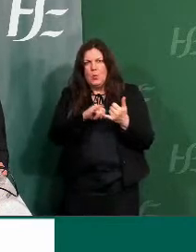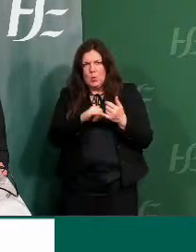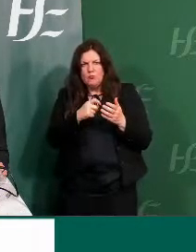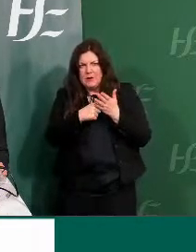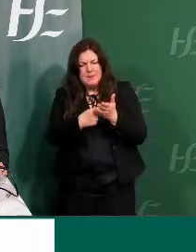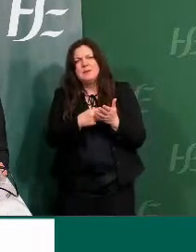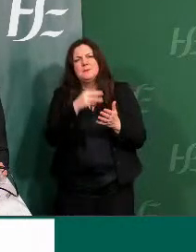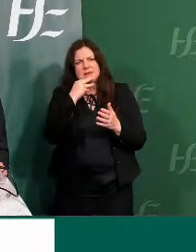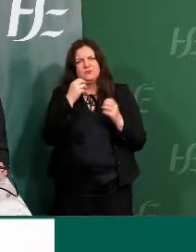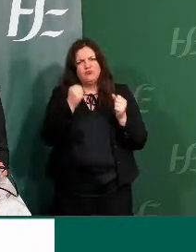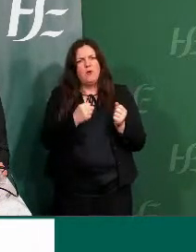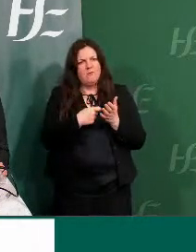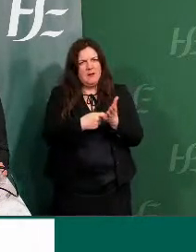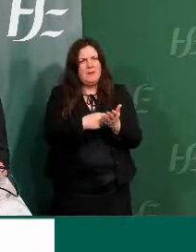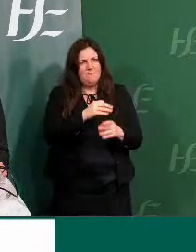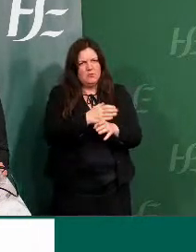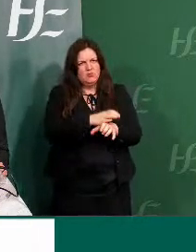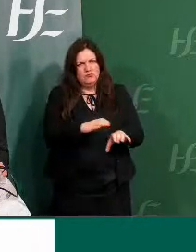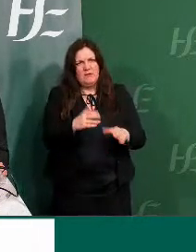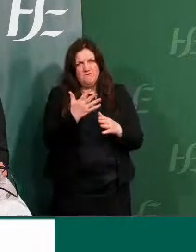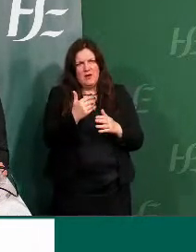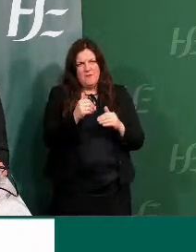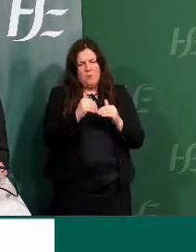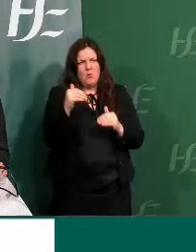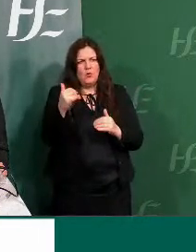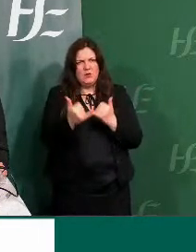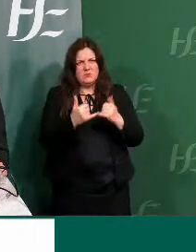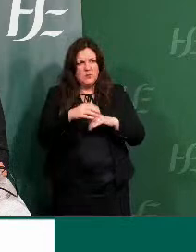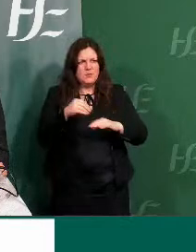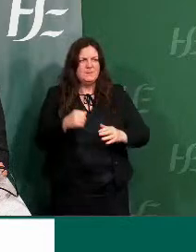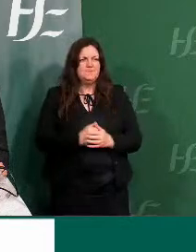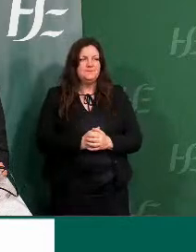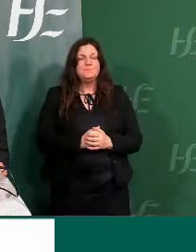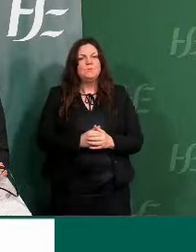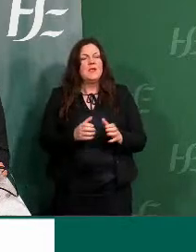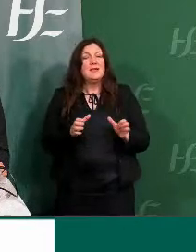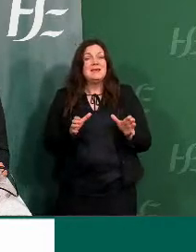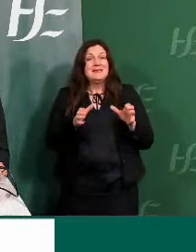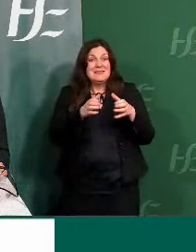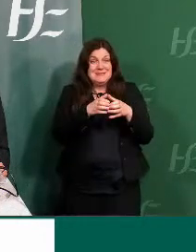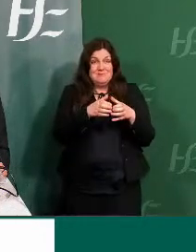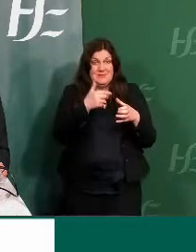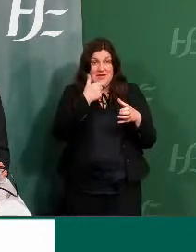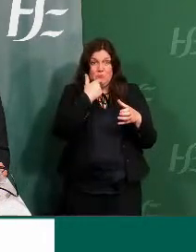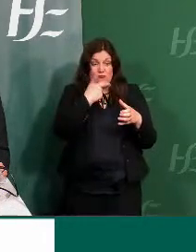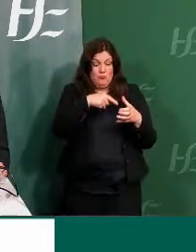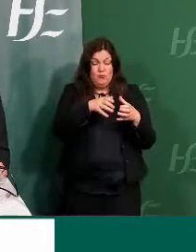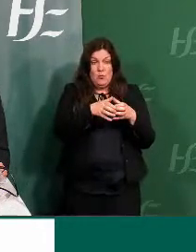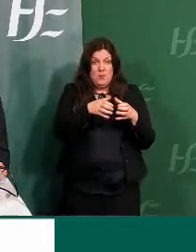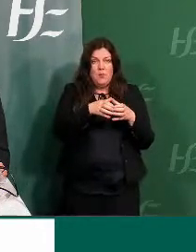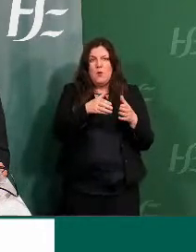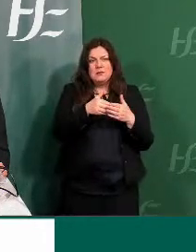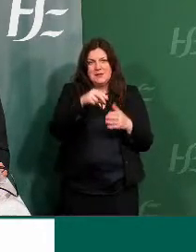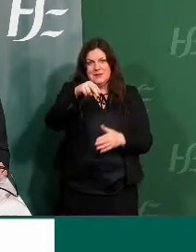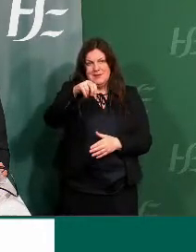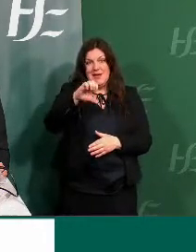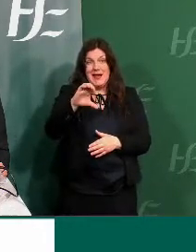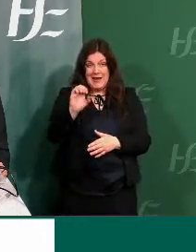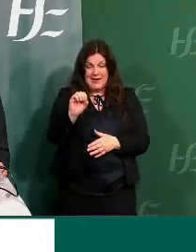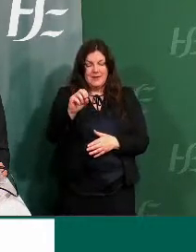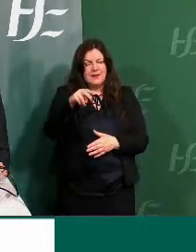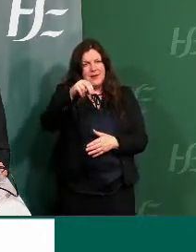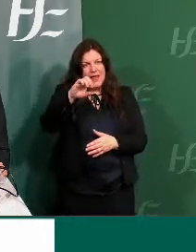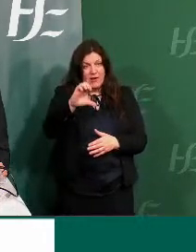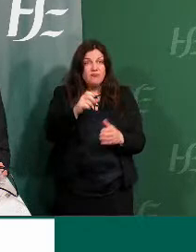11. Then in terms of priority group 2, who will be the second group who will be offered the vaccine, NIAC have also recommended that all